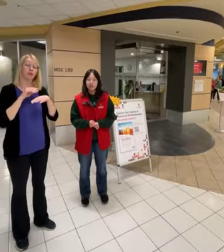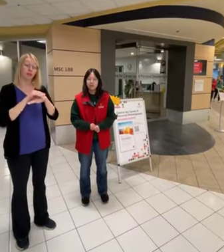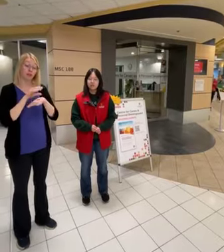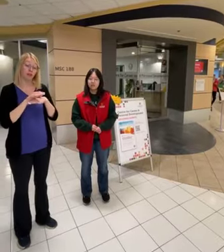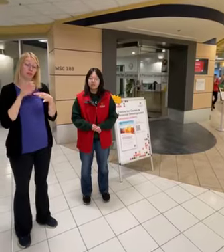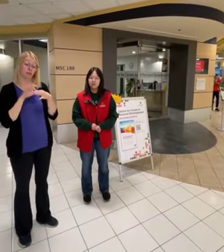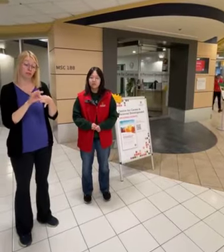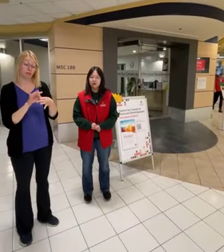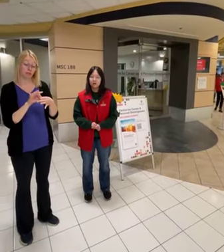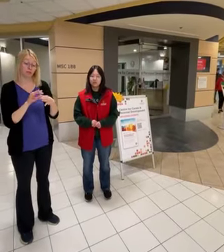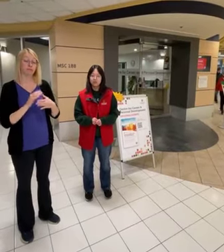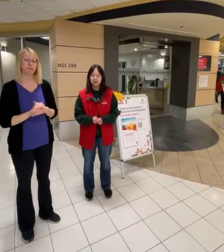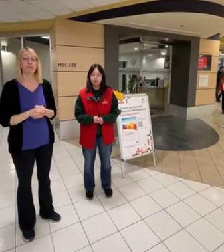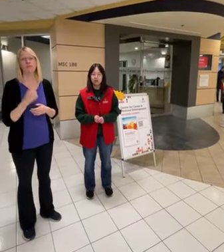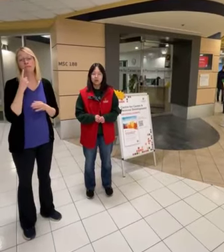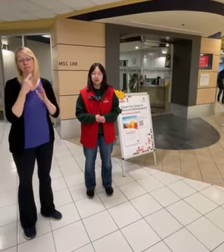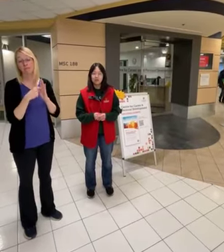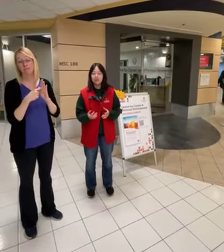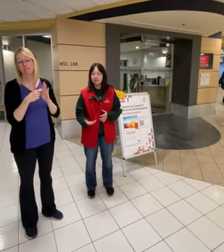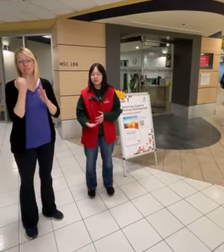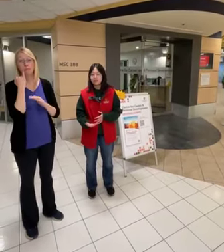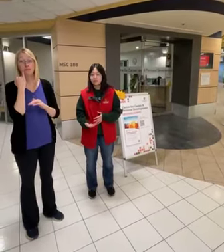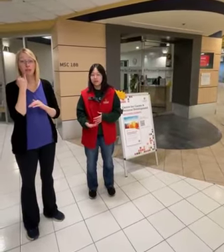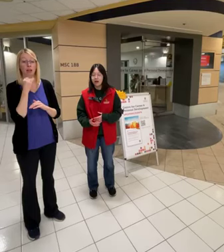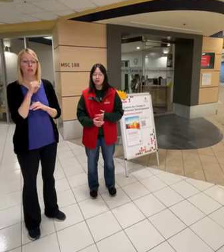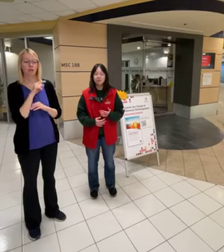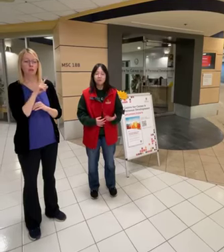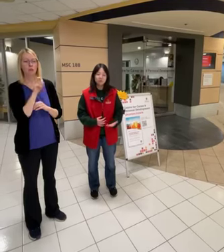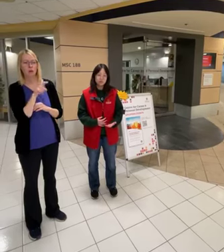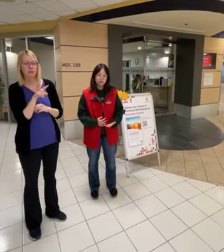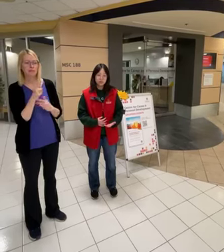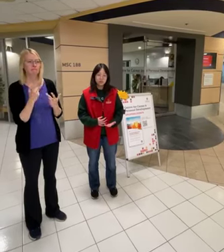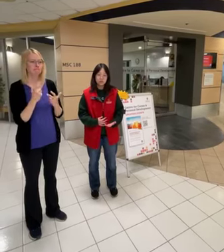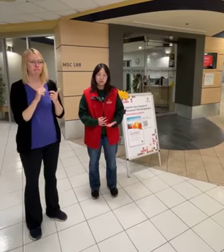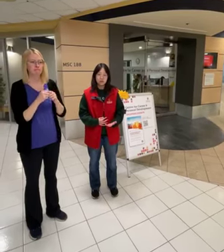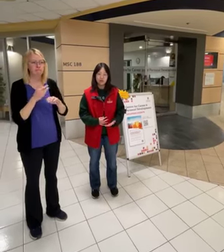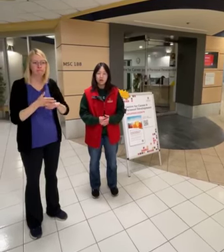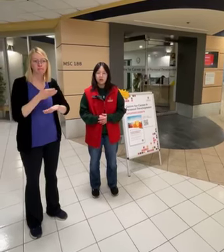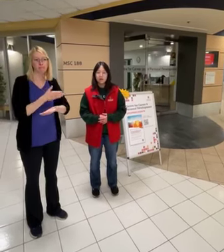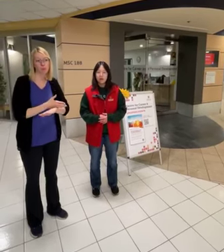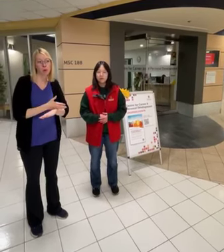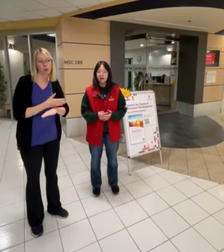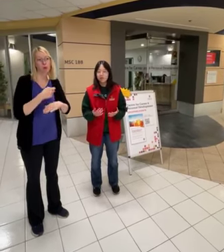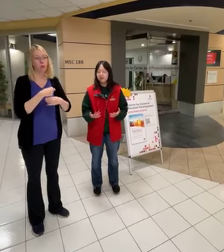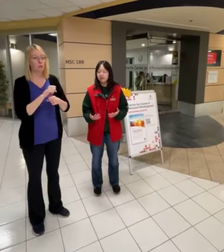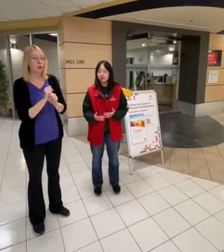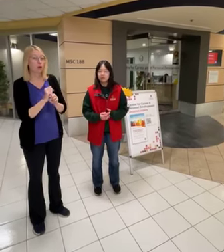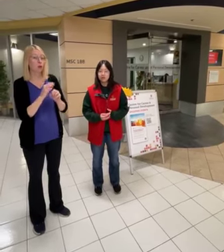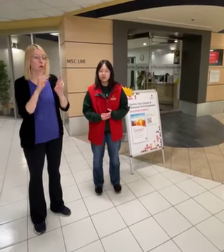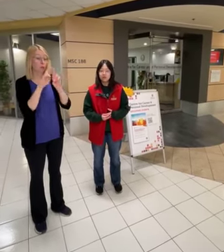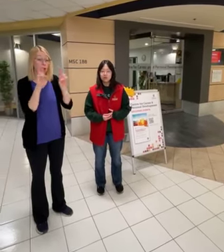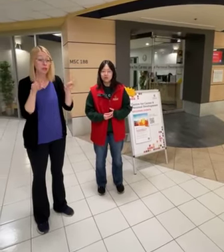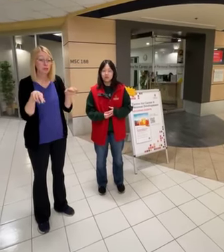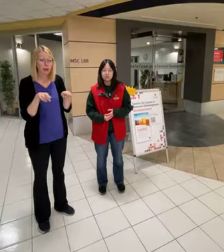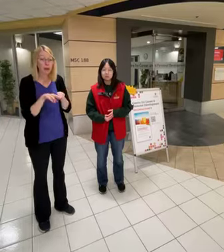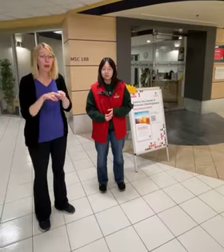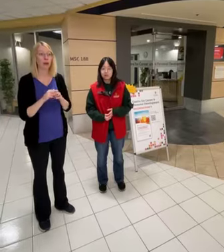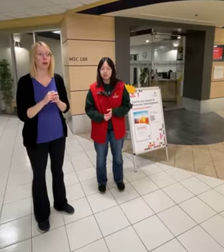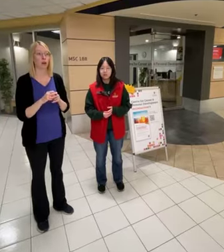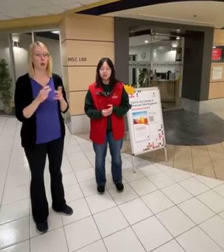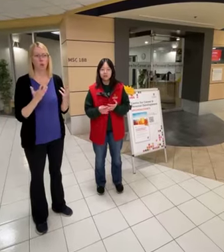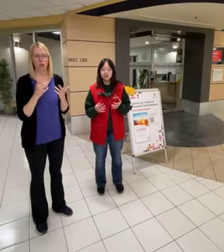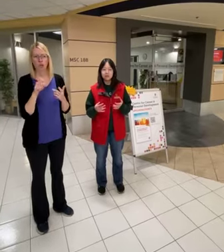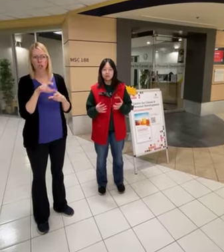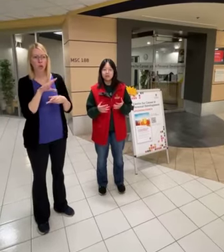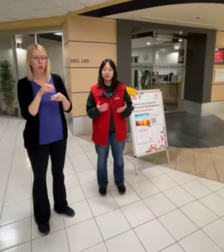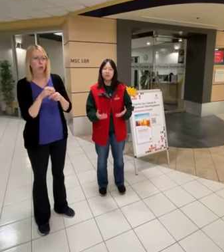that. So for example, if you have questions on how to make a resume, how to improve your current resume, all the things that you should include on your